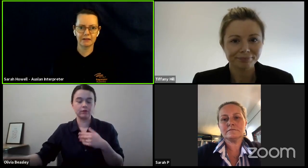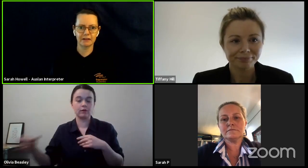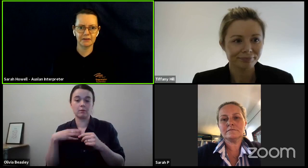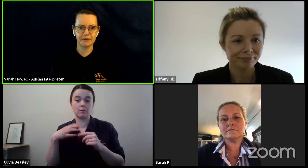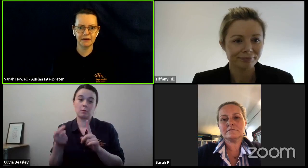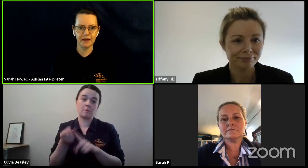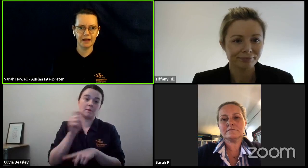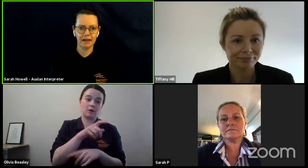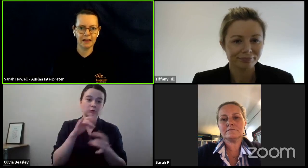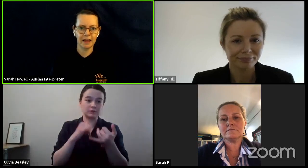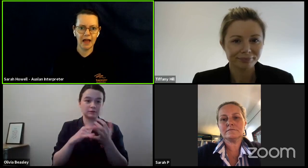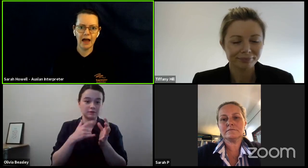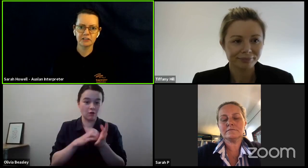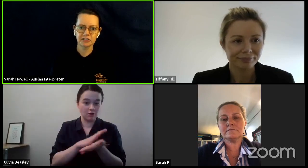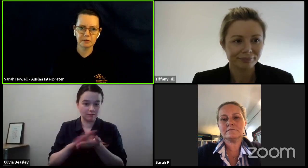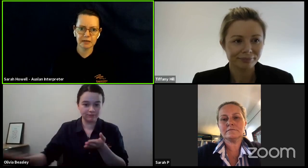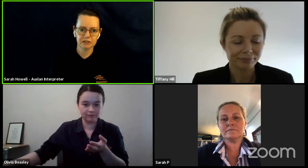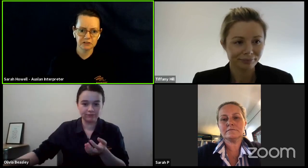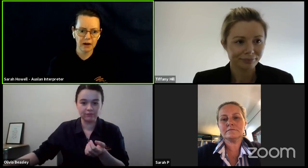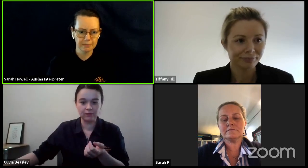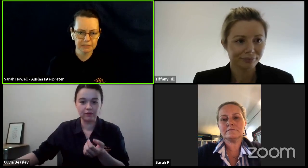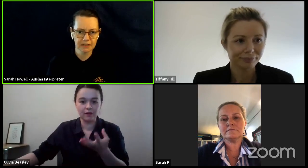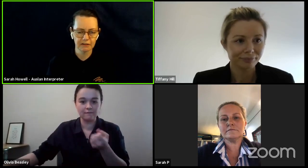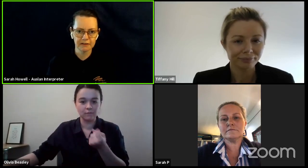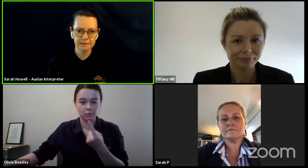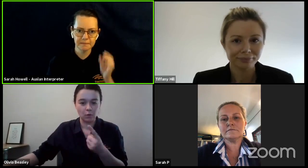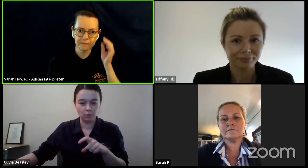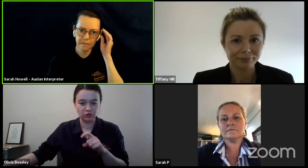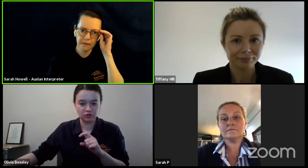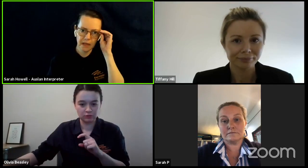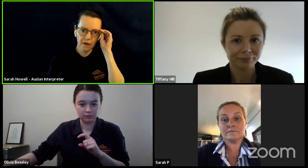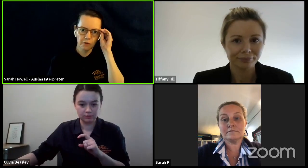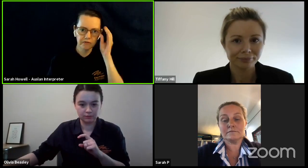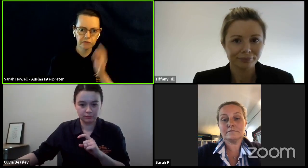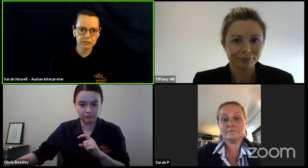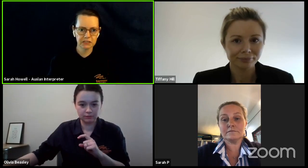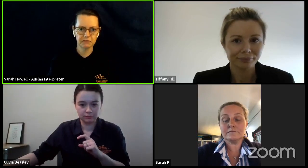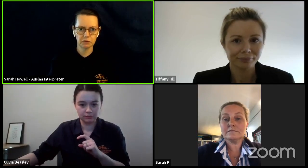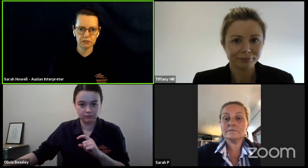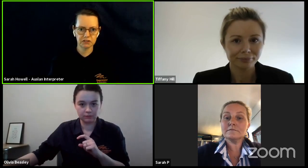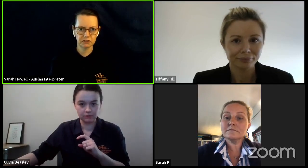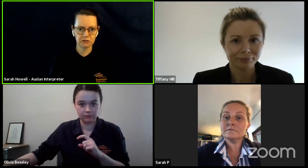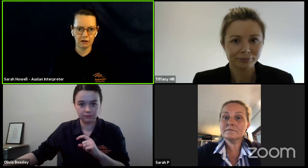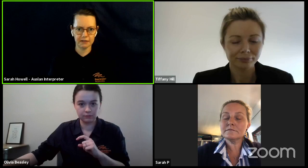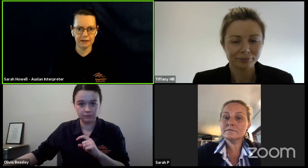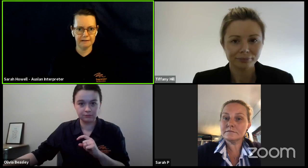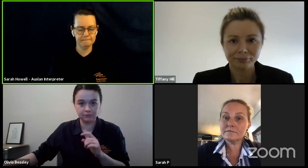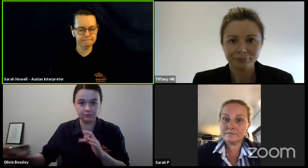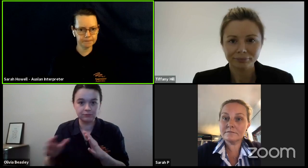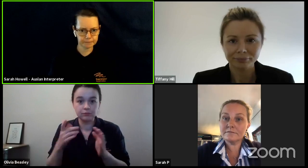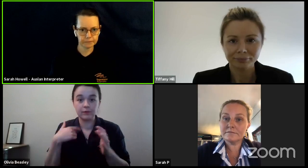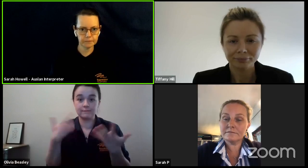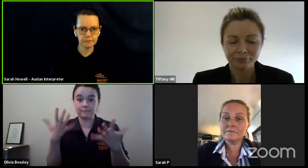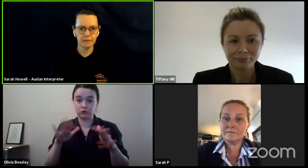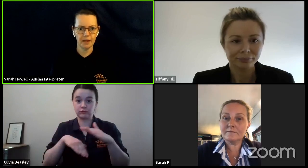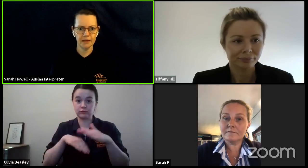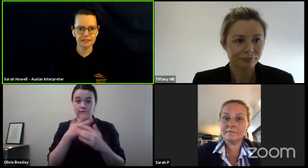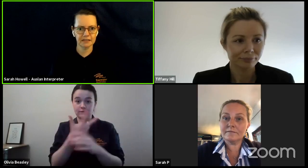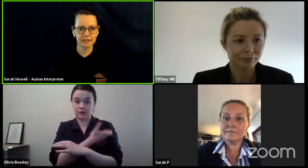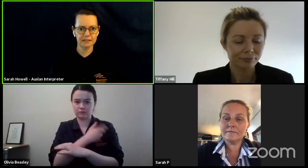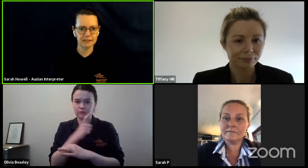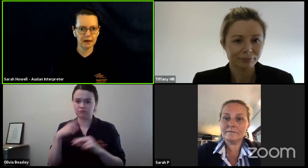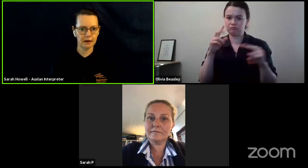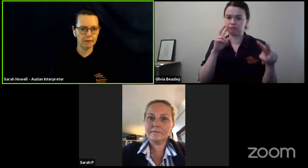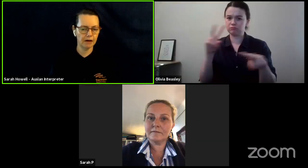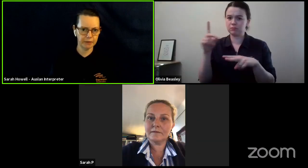Yeah, great. Thank you. And just going back to Sarah, we've received a question online here, and